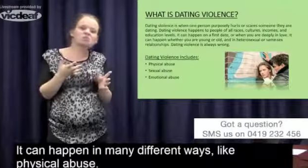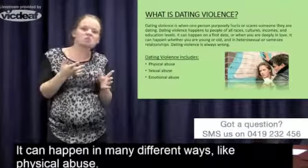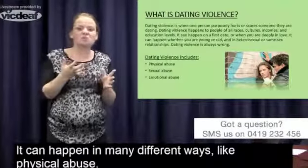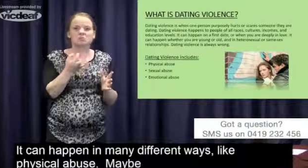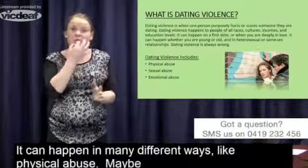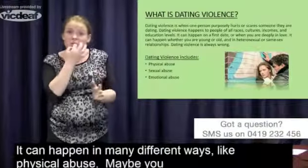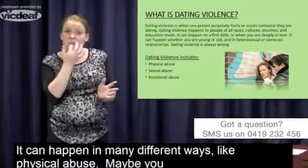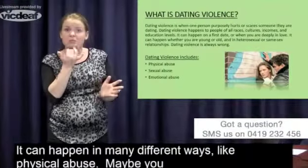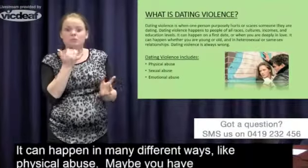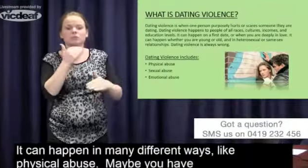bodies.